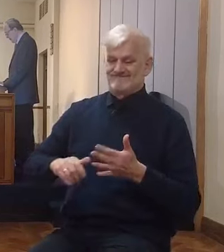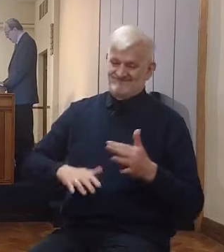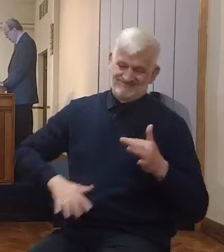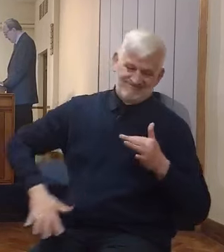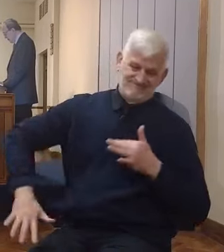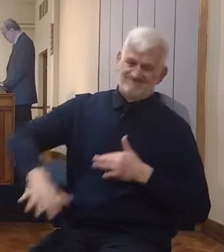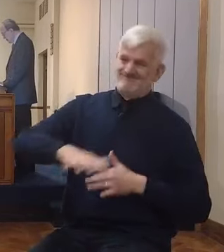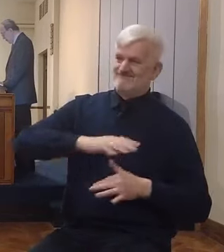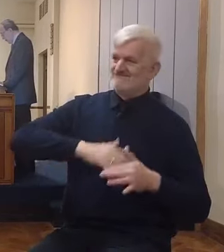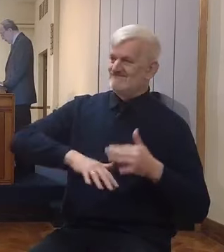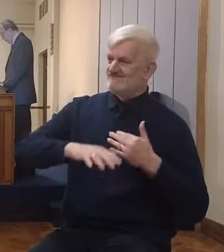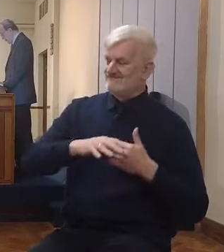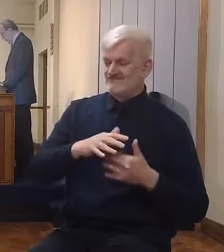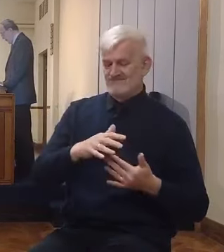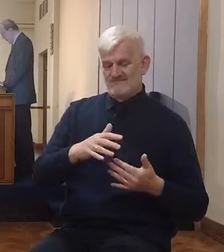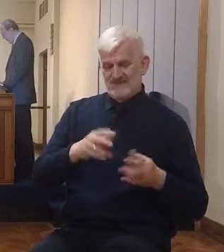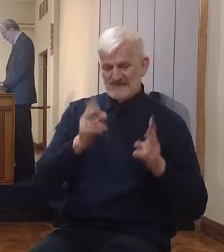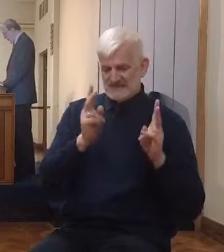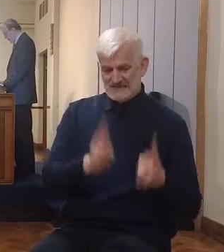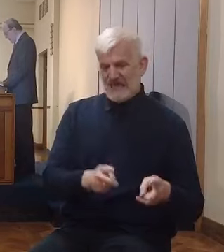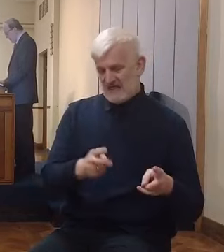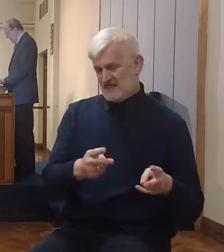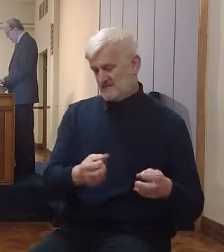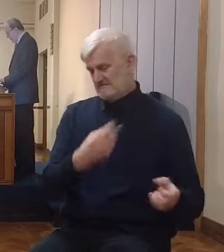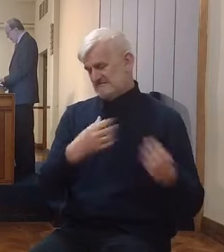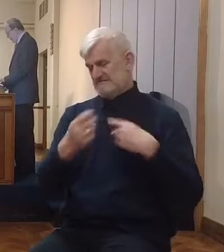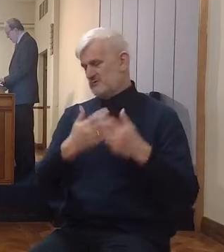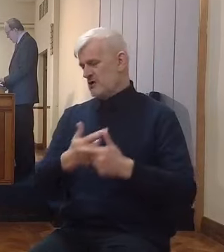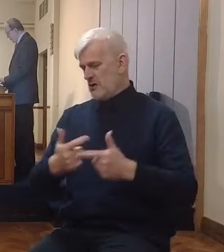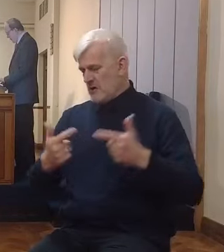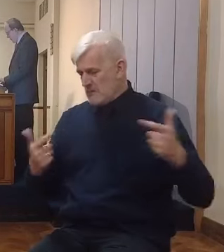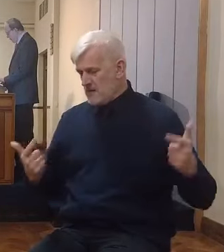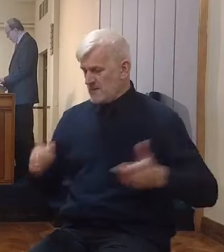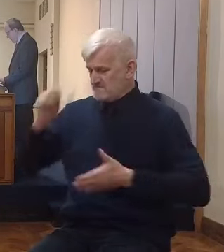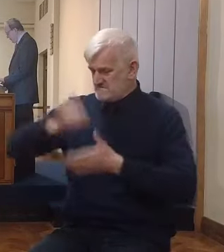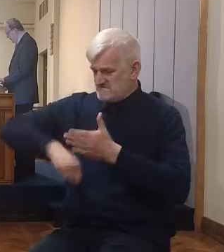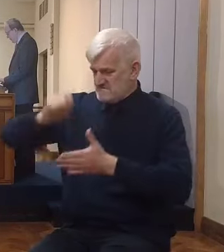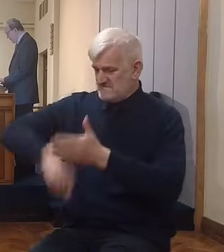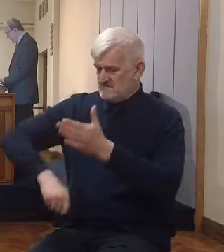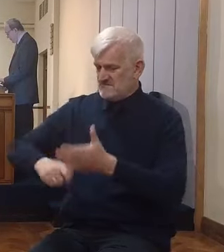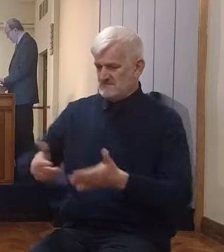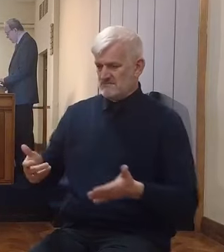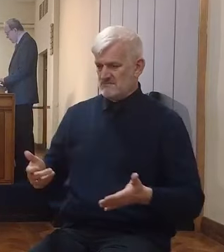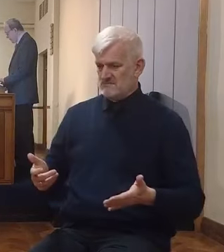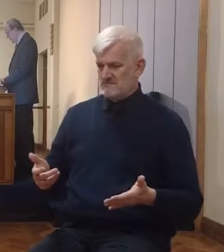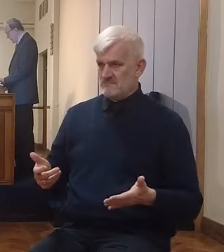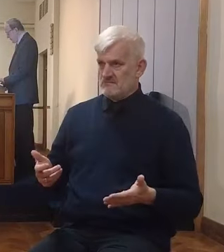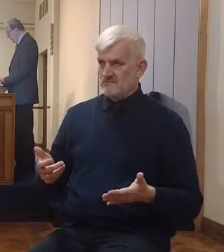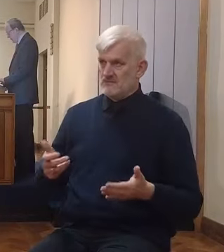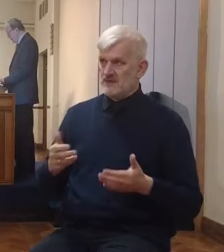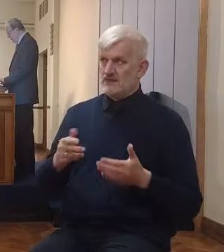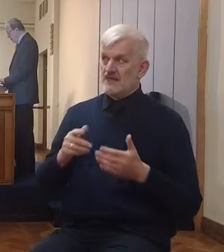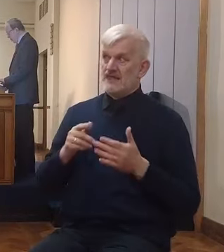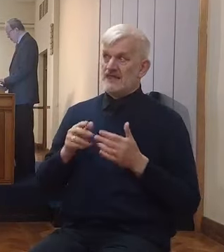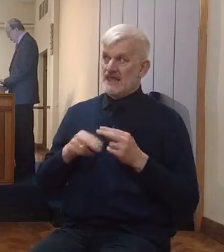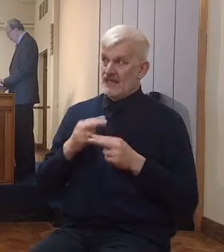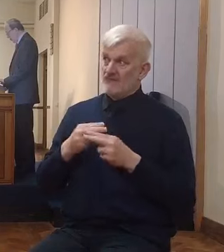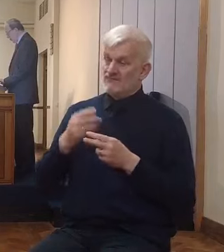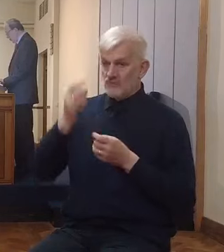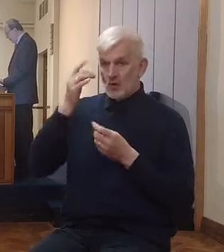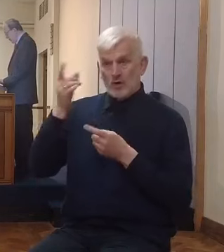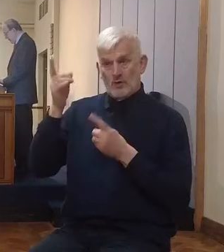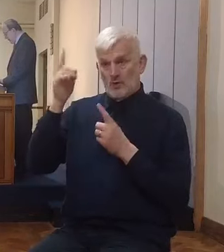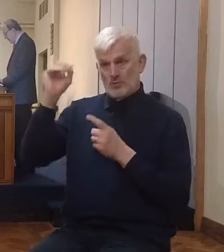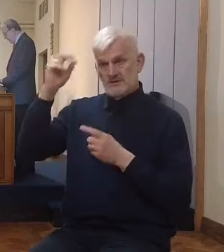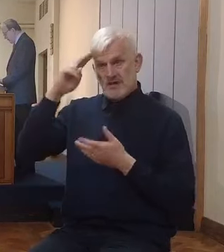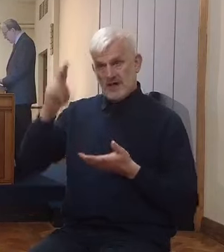and covered us with the shadow of death, if we have forgotten the name of our God, or